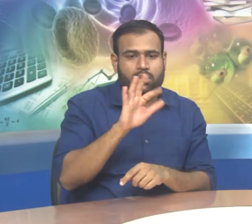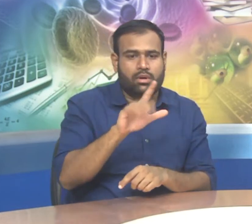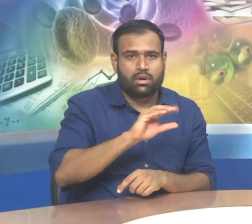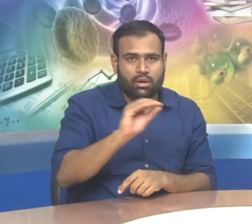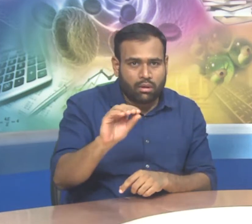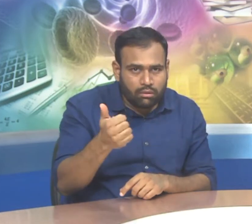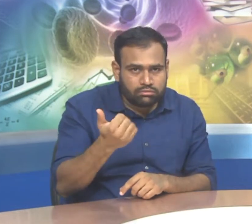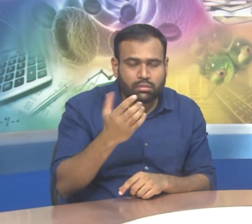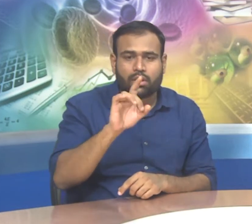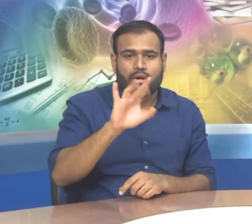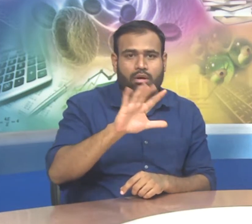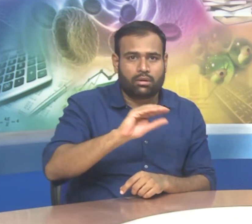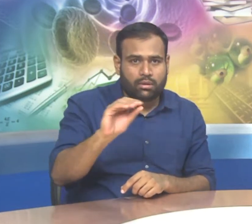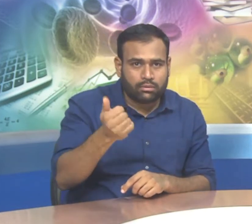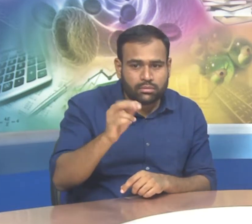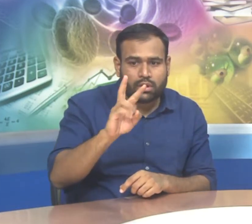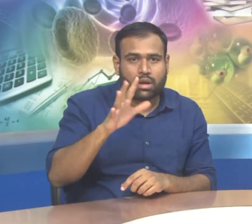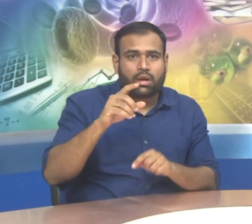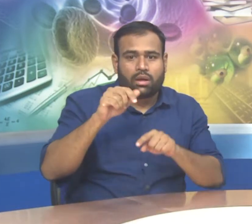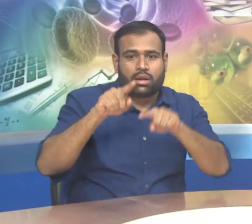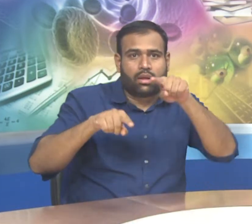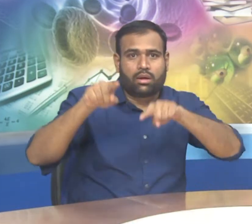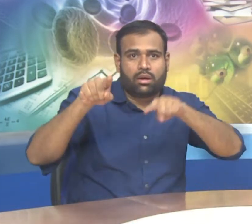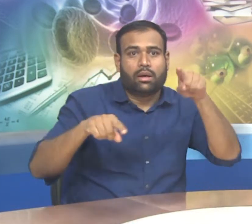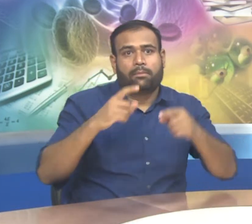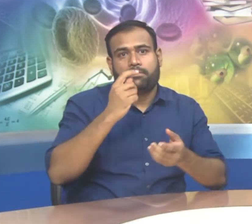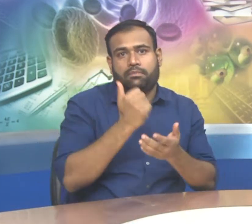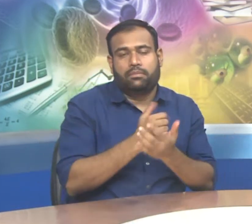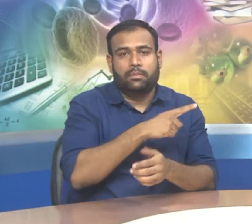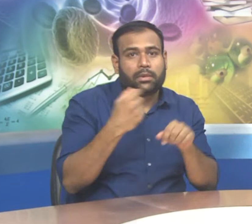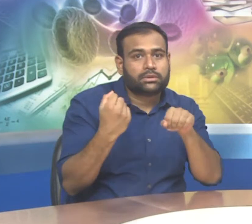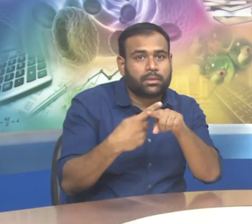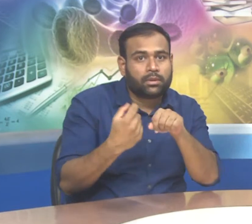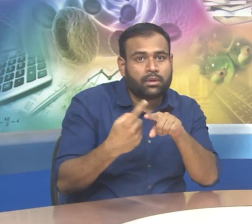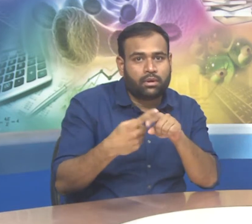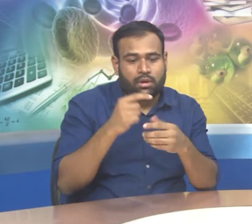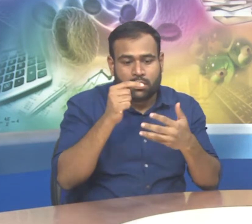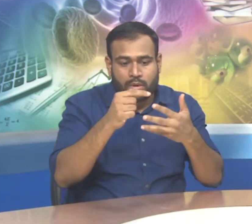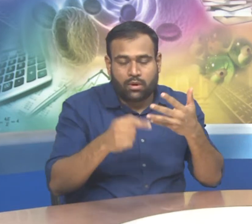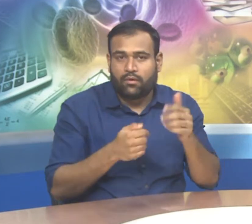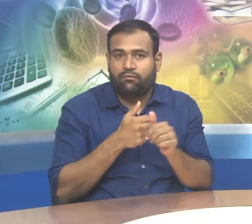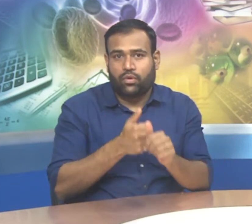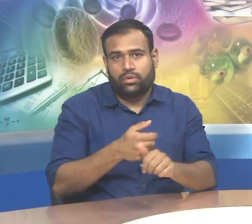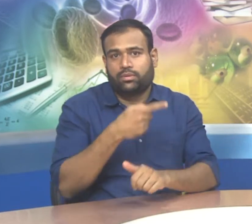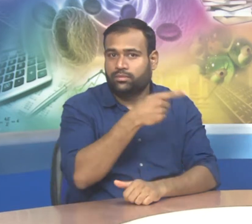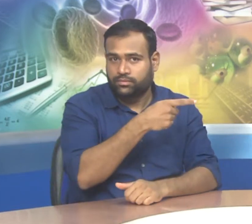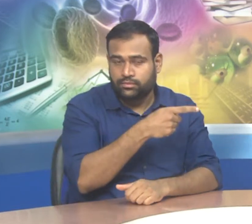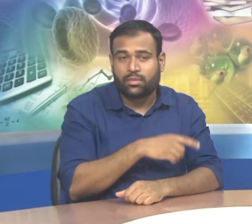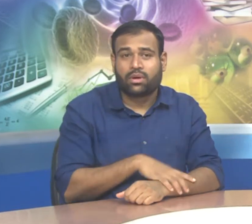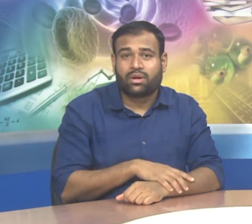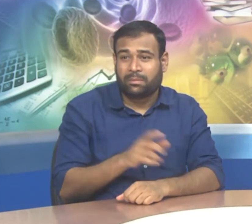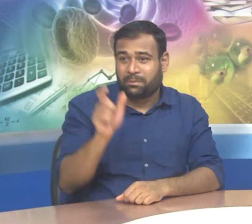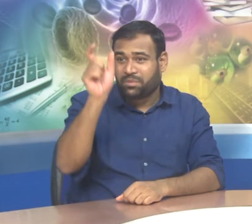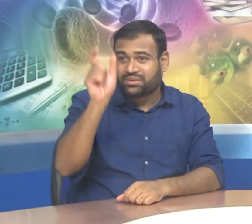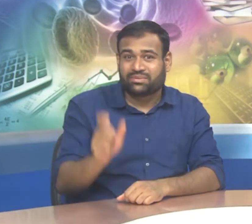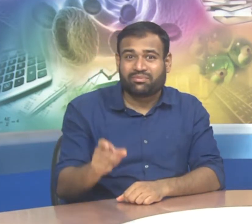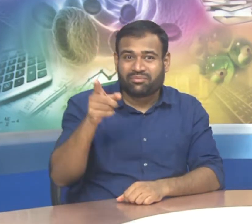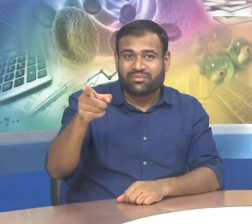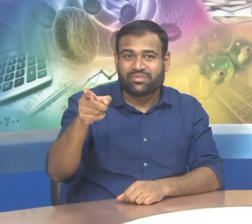particular. On the other side, money lenders, they meet the needs of agriculturalists and the poor